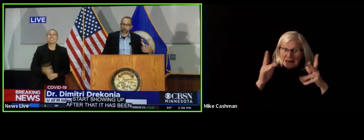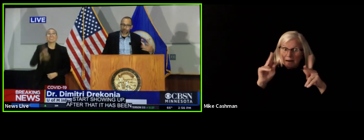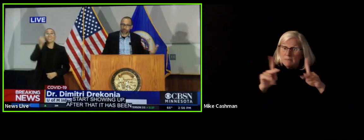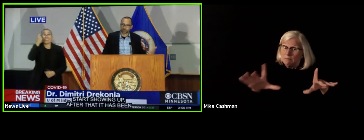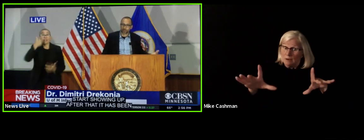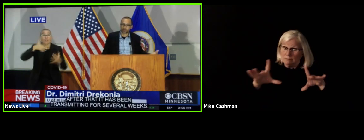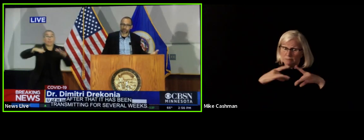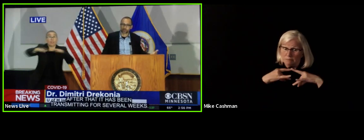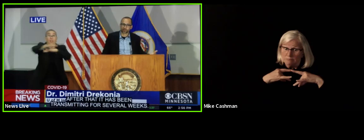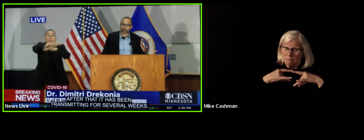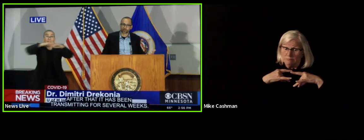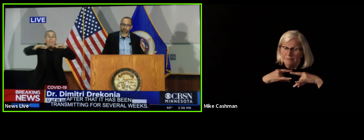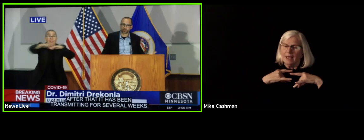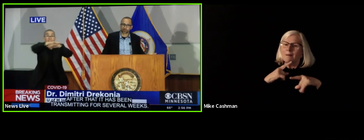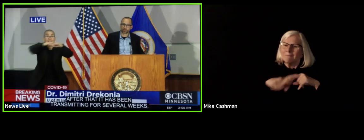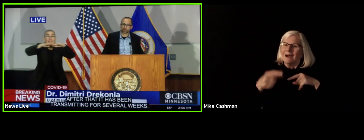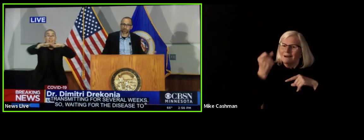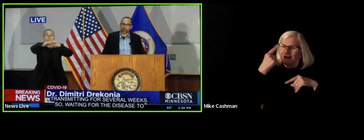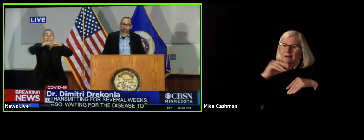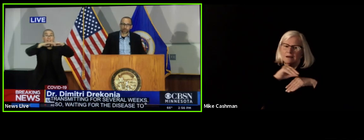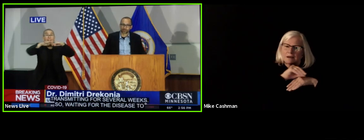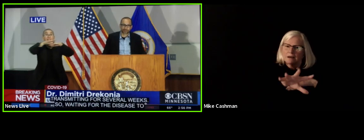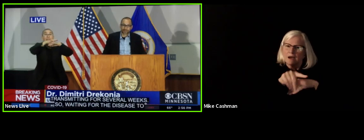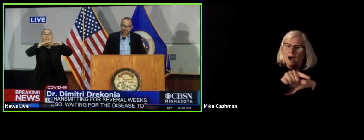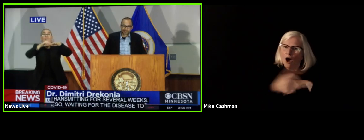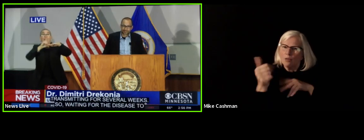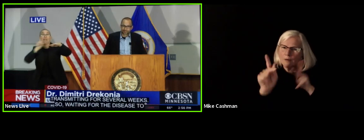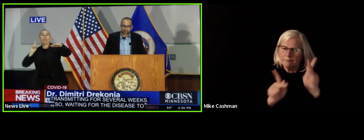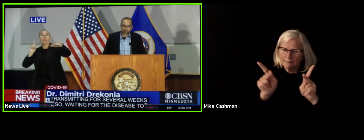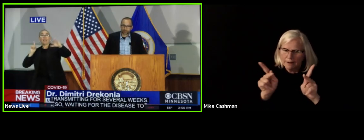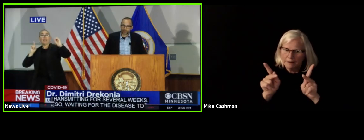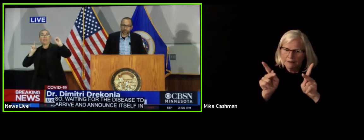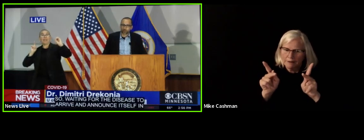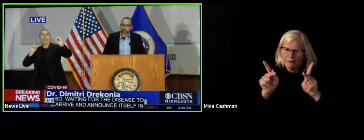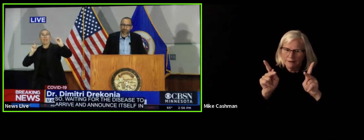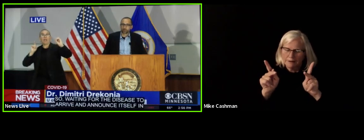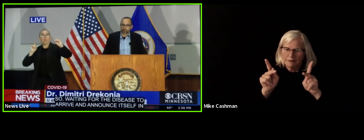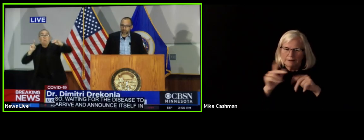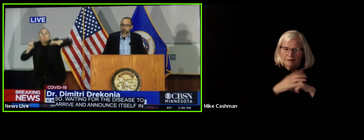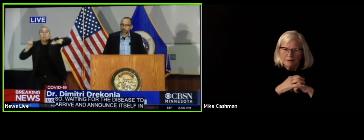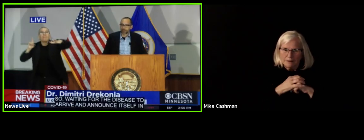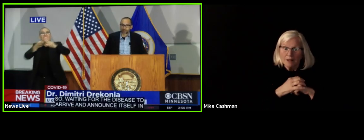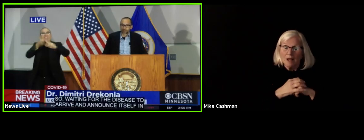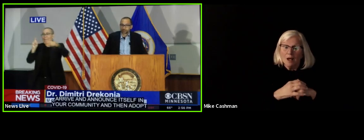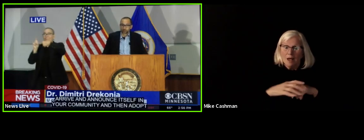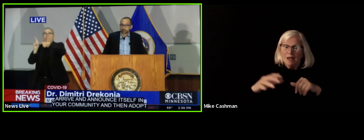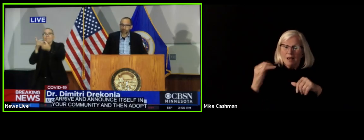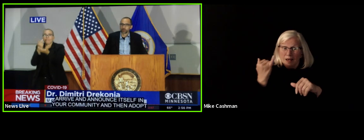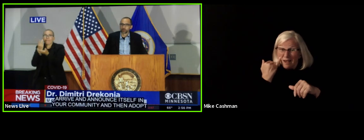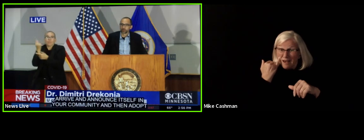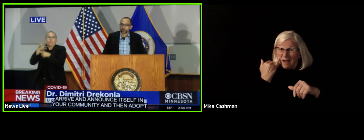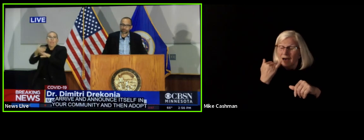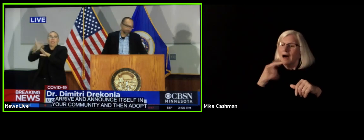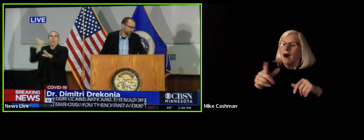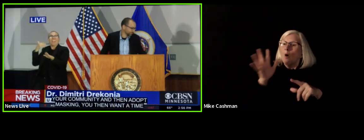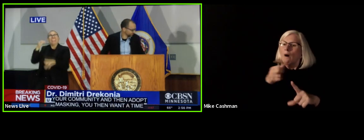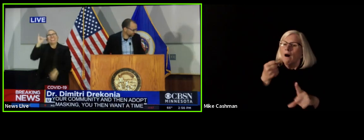to arrive and announce itself in your community and then adopt masking, you're then going to want a time machine and go back. And we don't have one of